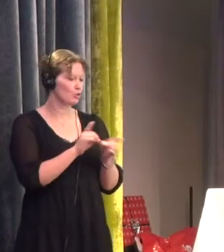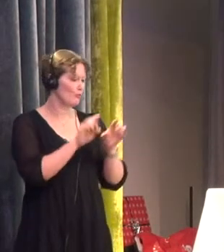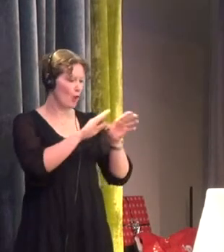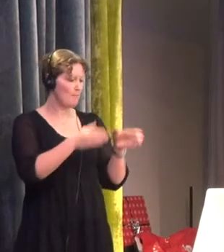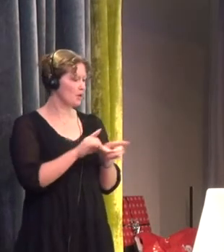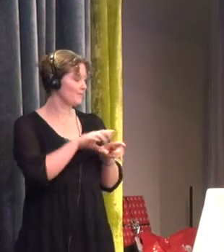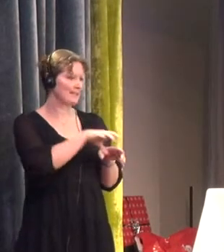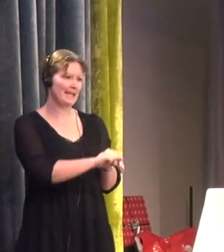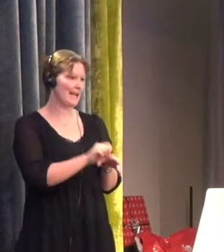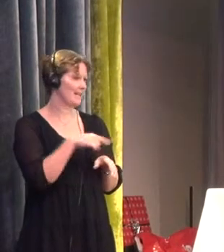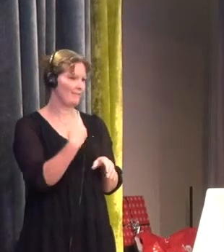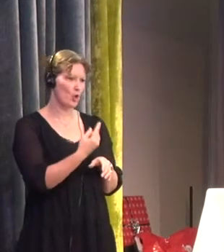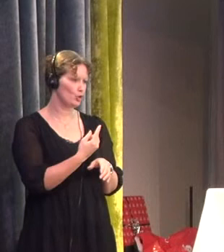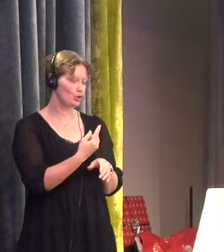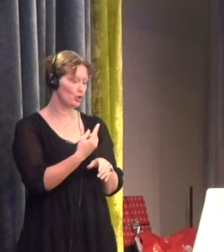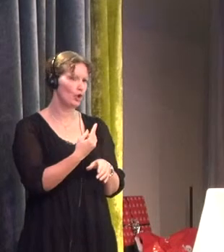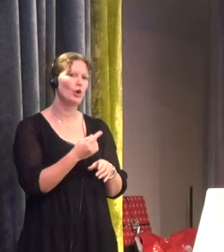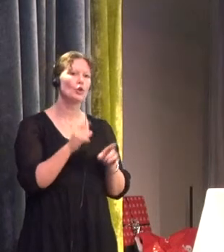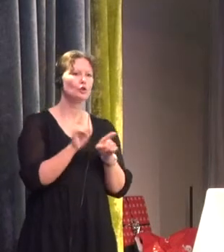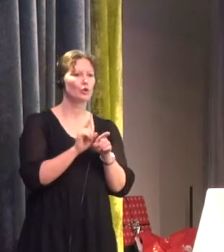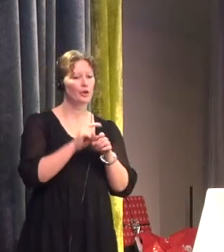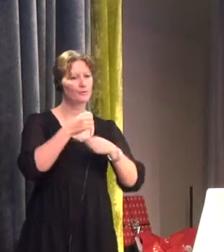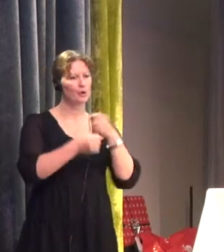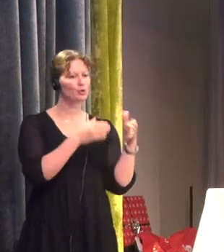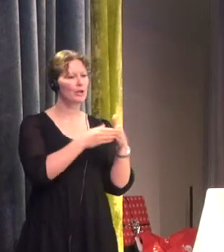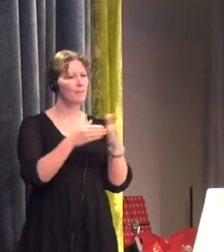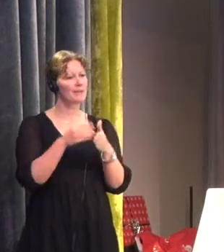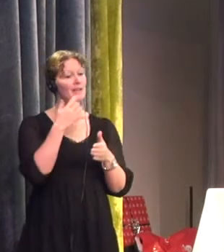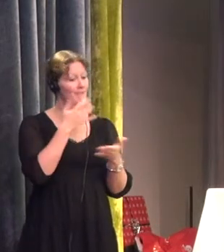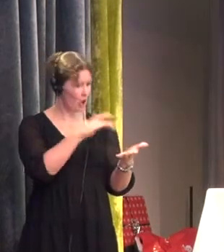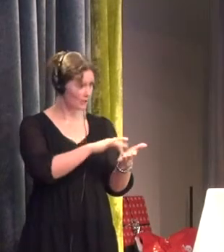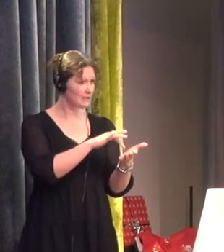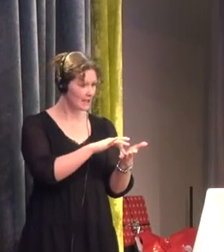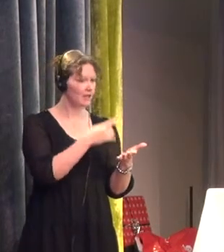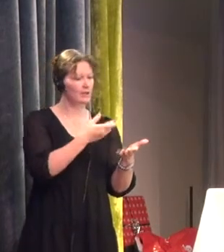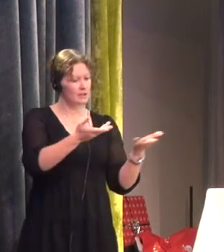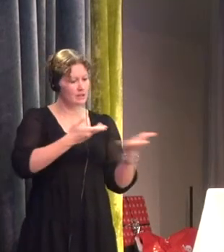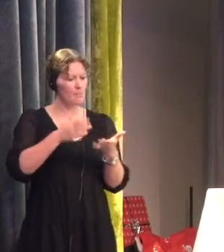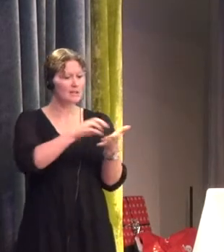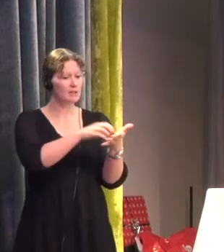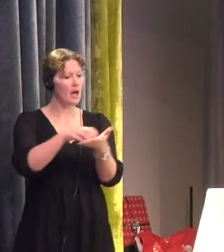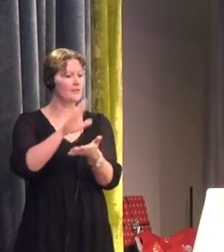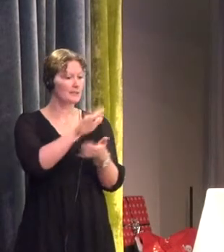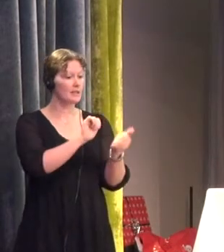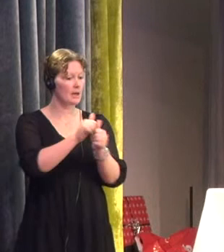with disabilities in the room, interacting with the state's representatives, seeing them come and go every day,